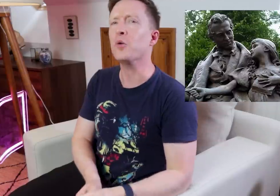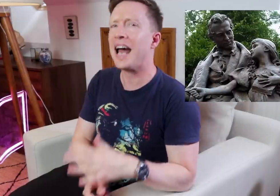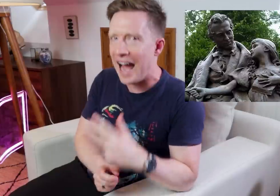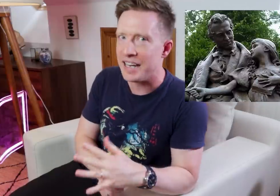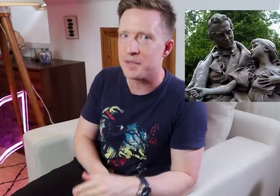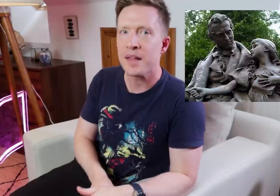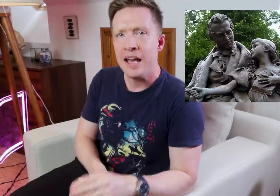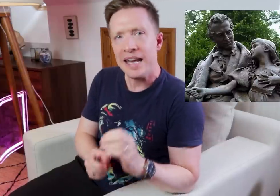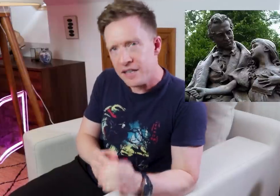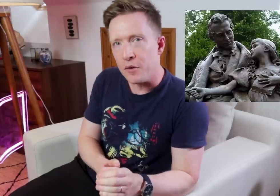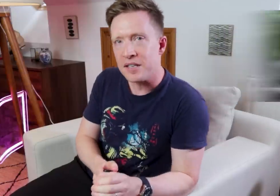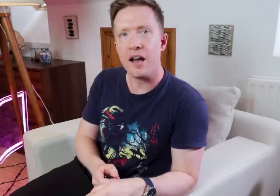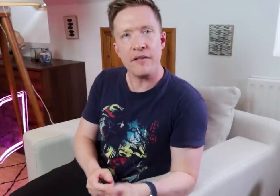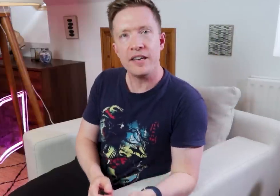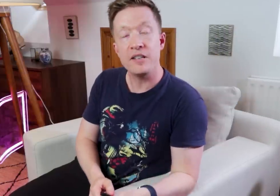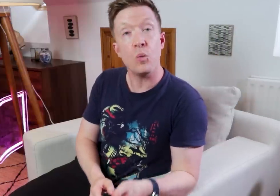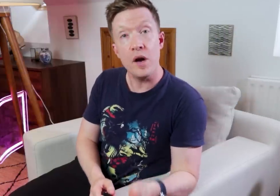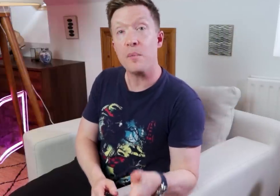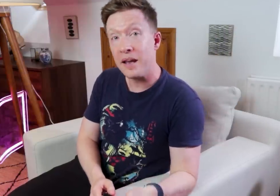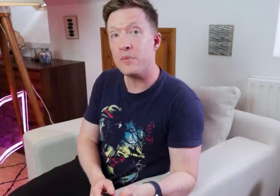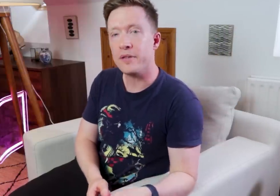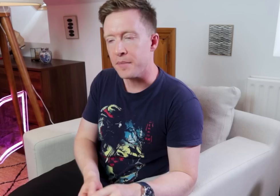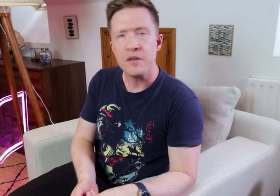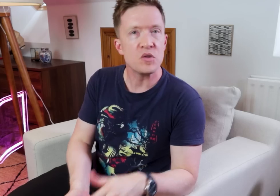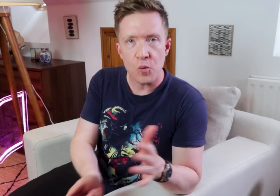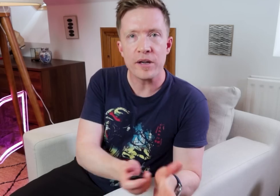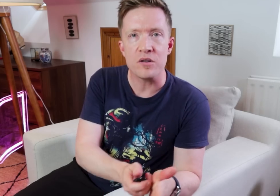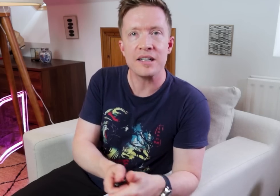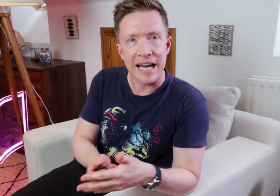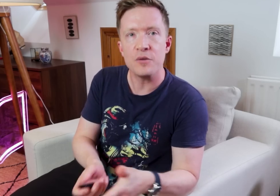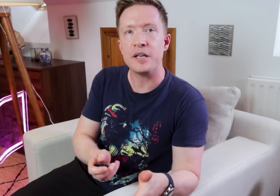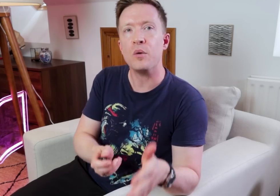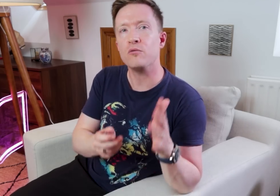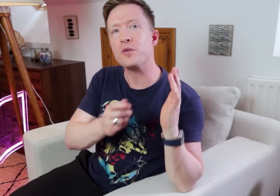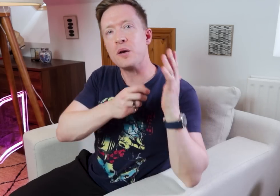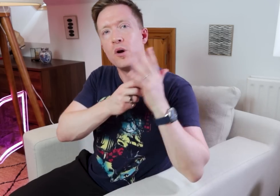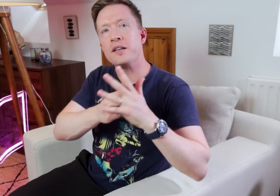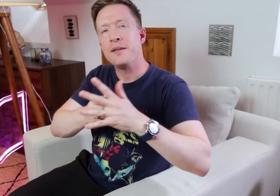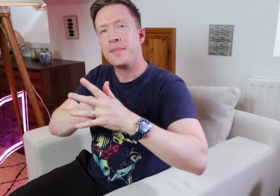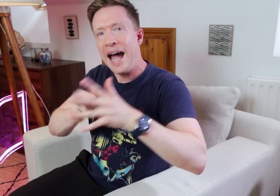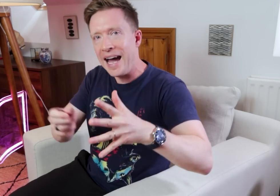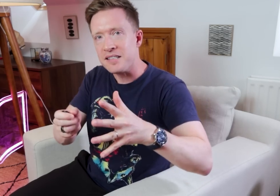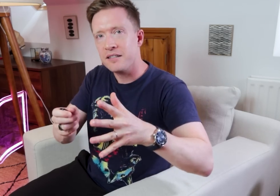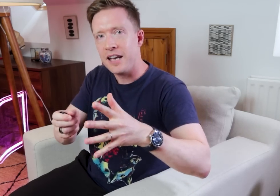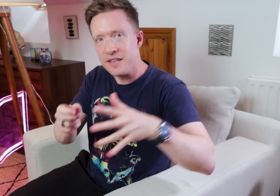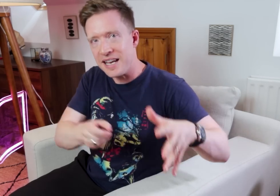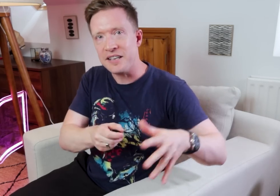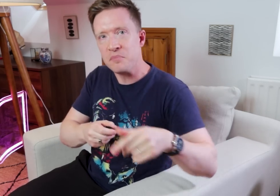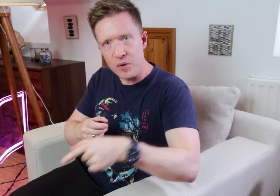-old Alice. He'd noticed that other kids weren't playing with her. The story goes that Gallaudet wrote a word, hat, in the sand, and